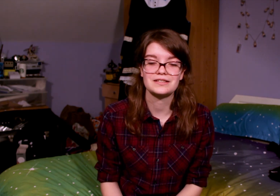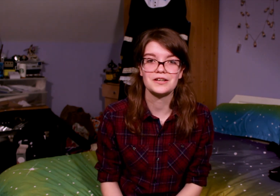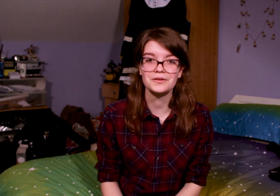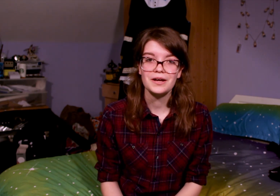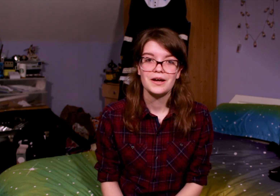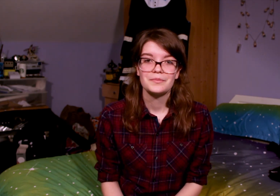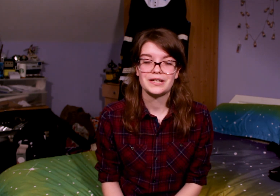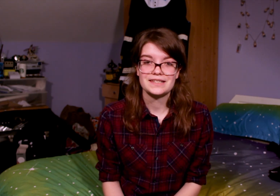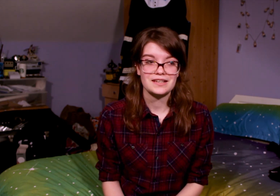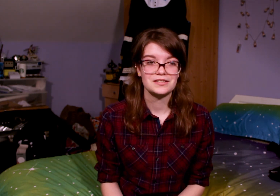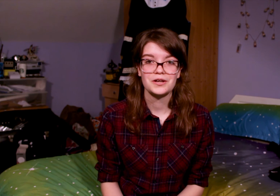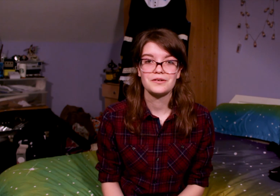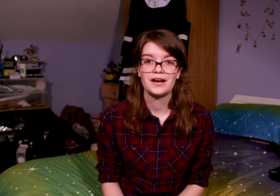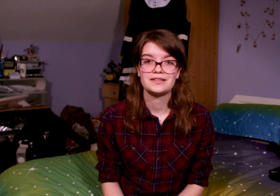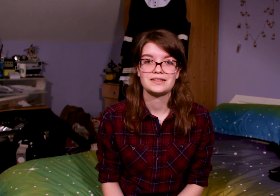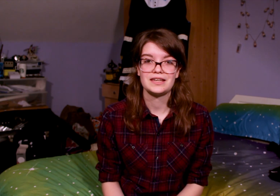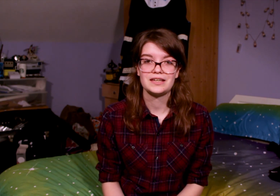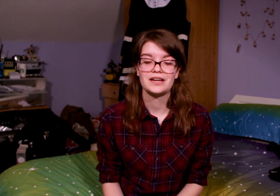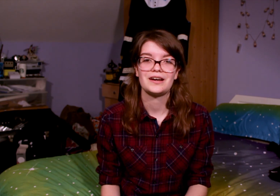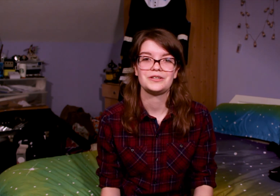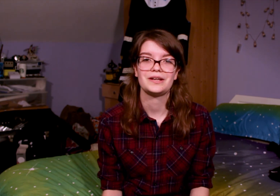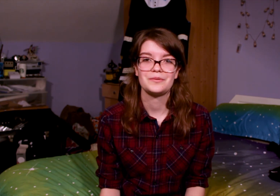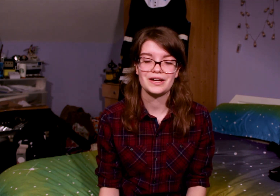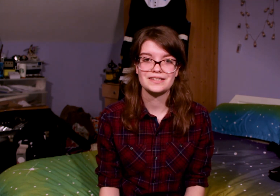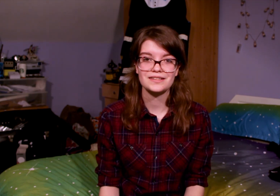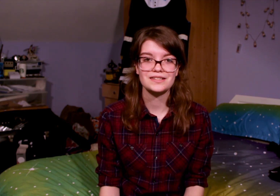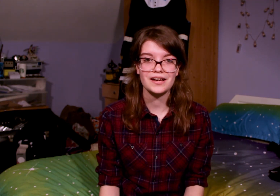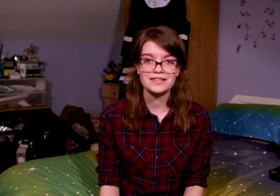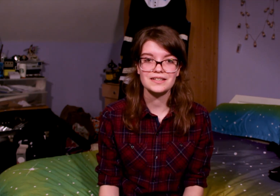to know, please let us know at the UEABSL